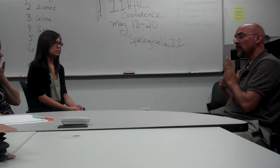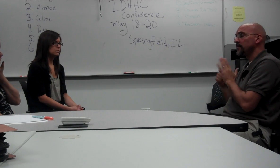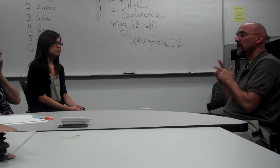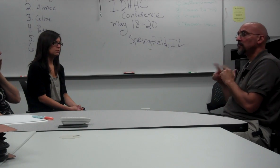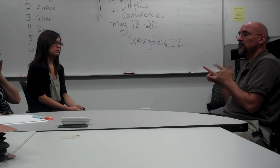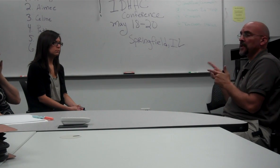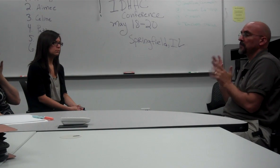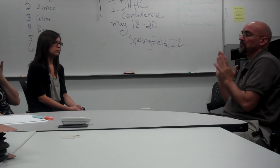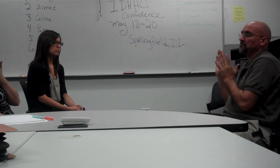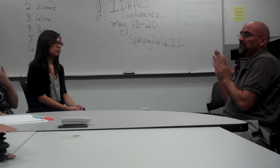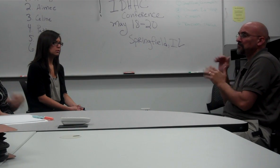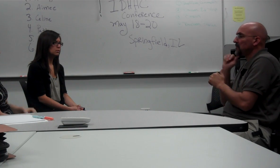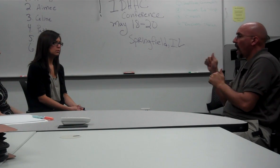license.